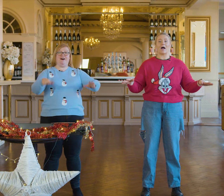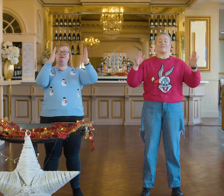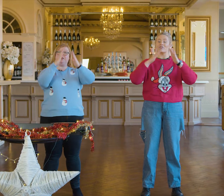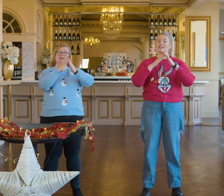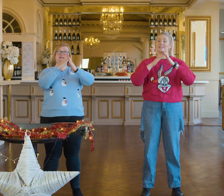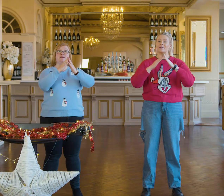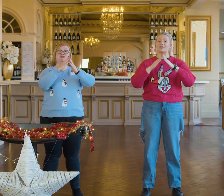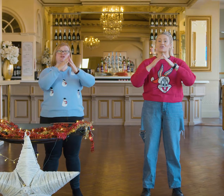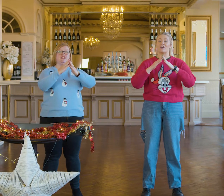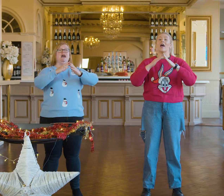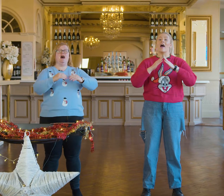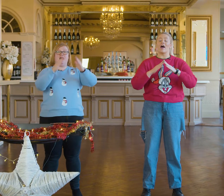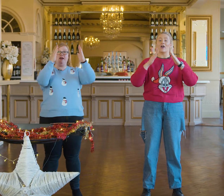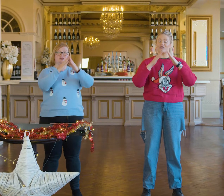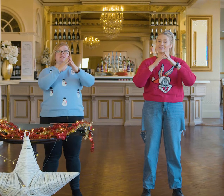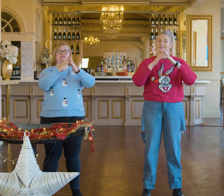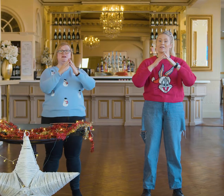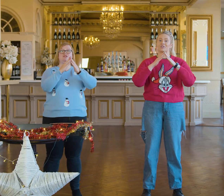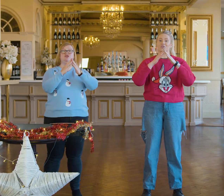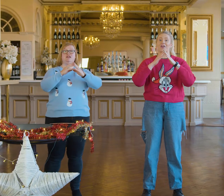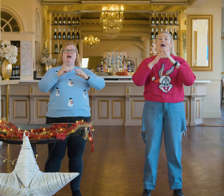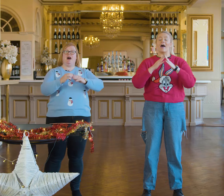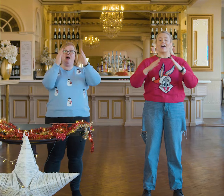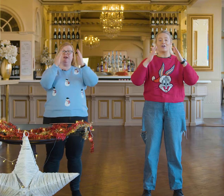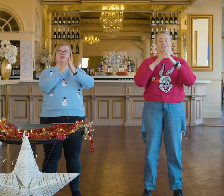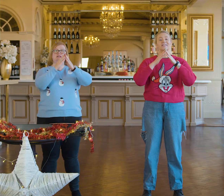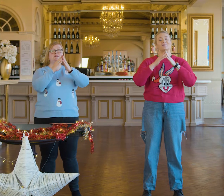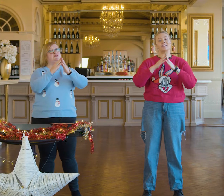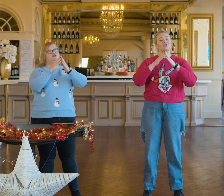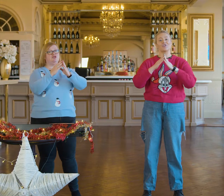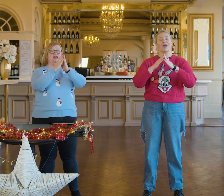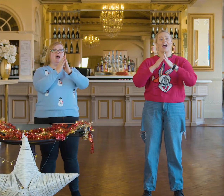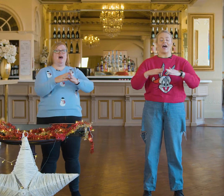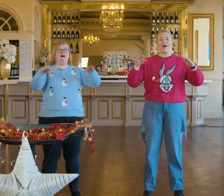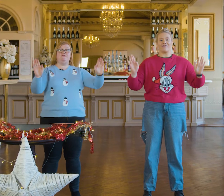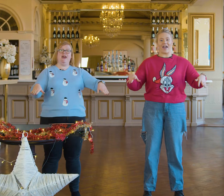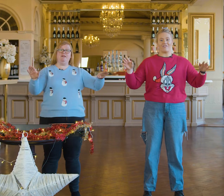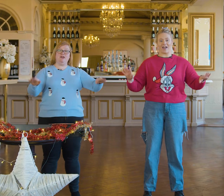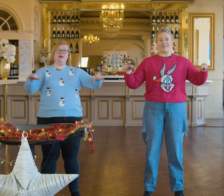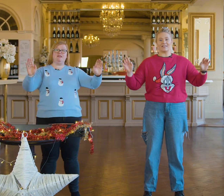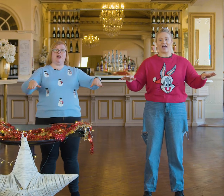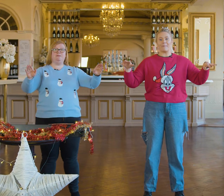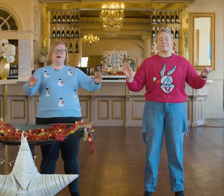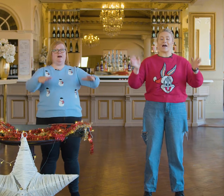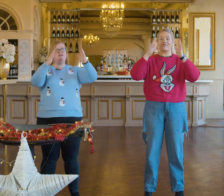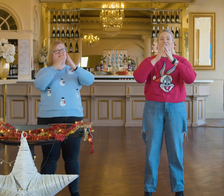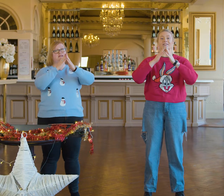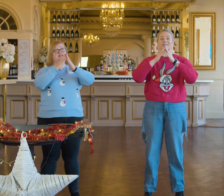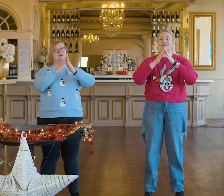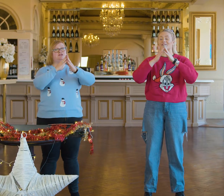the Christmas tree. A Christmas tree, a Christmas tree, a fairy on the top of the Christmas